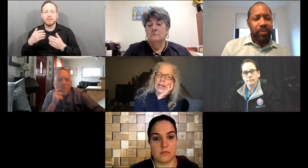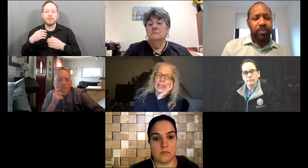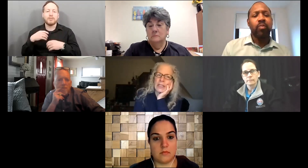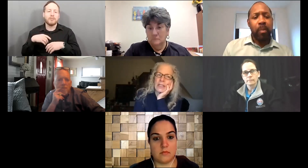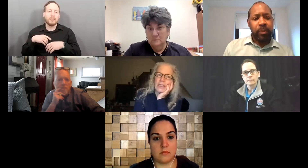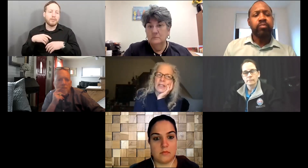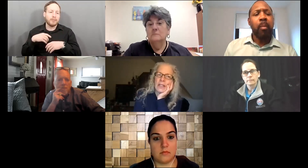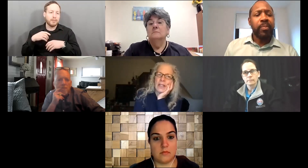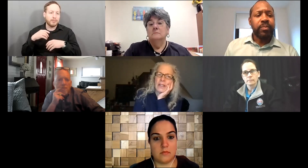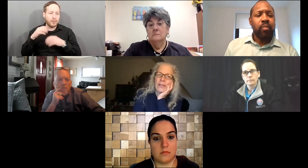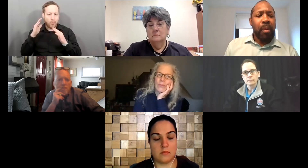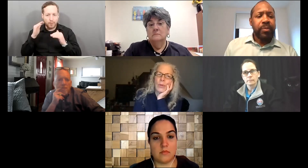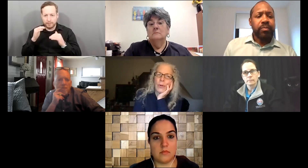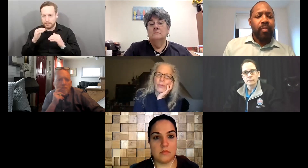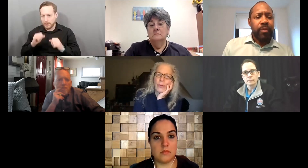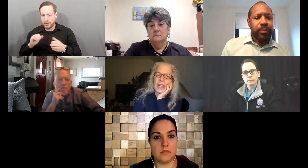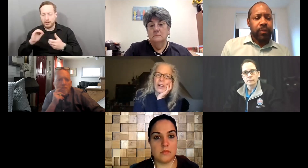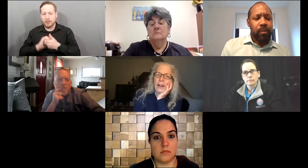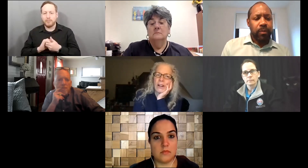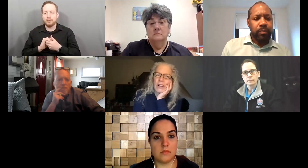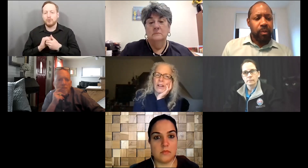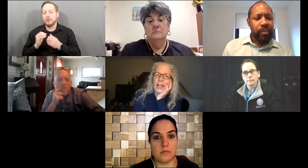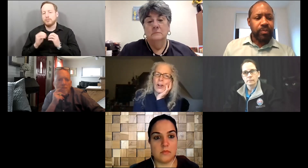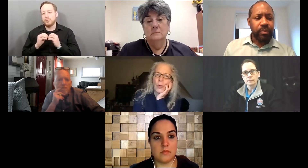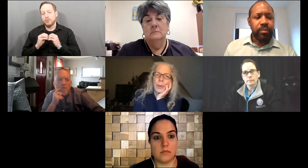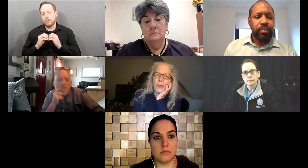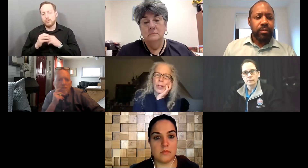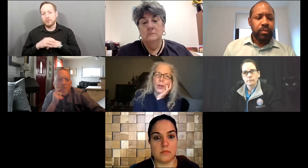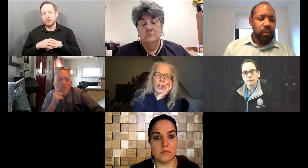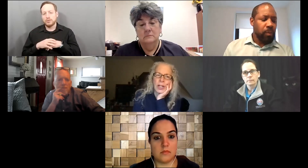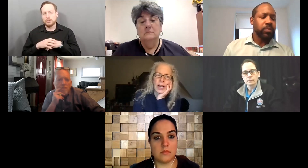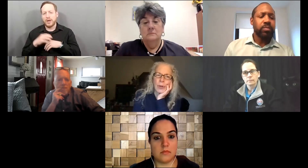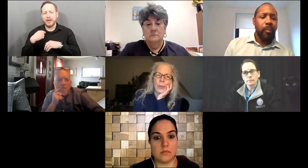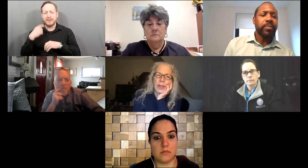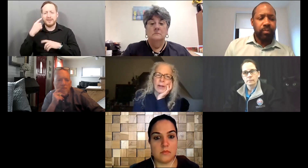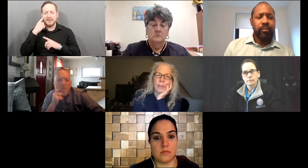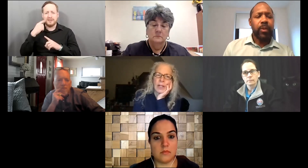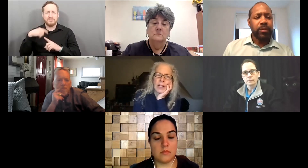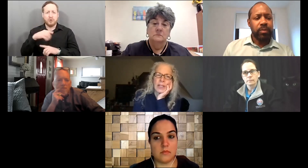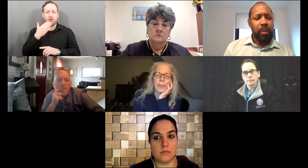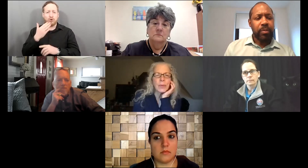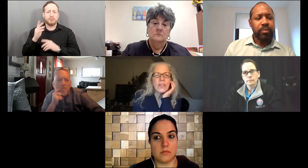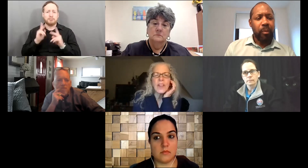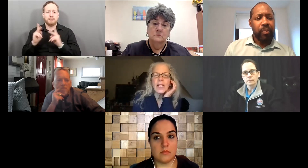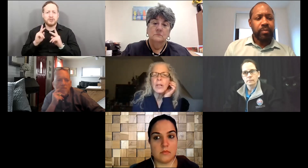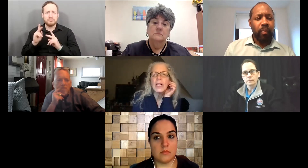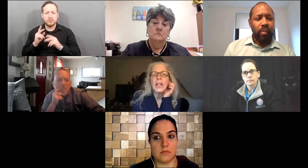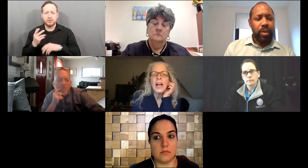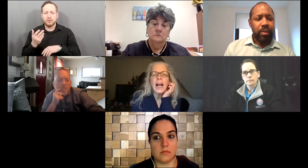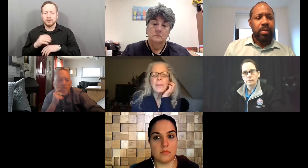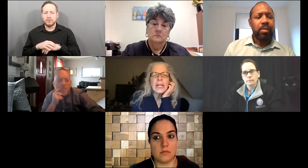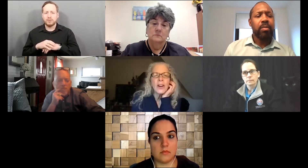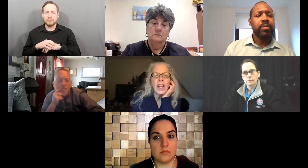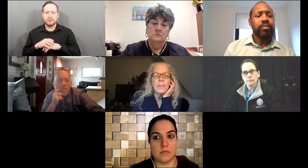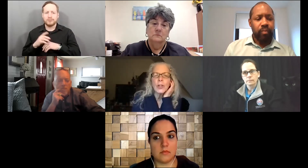the bond, move forward from there, and hope if we could collaborate with them, something was available.